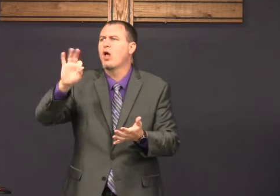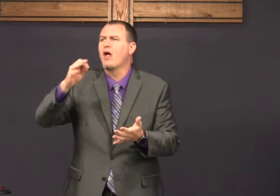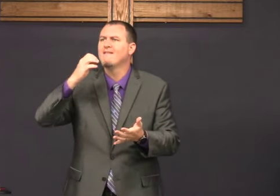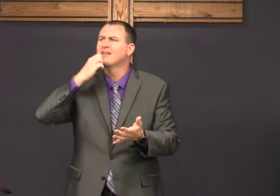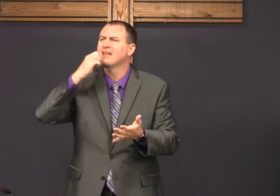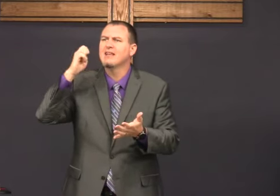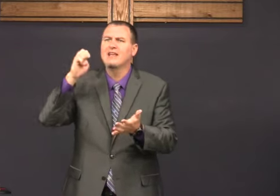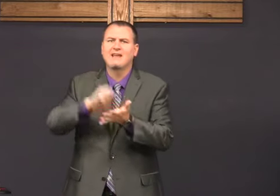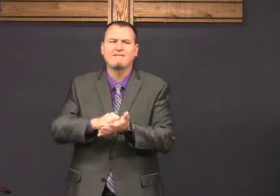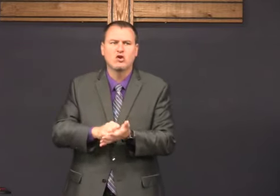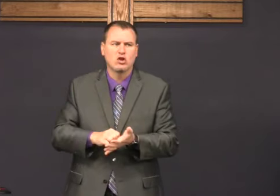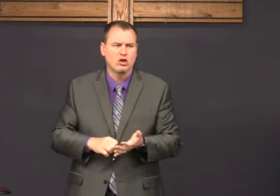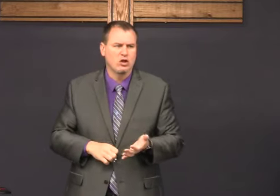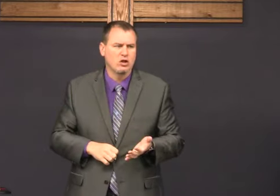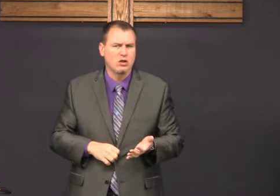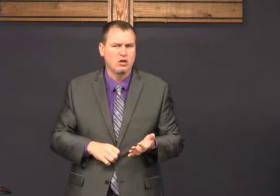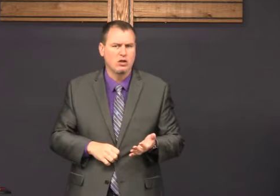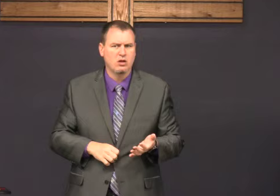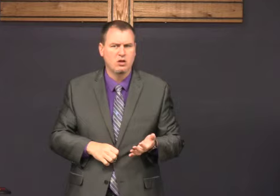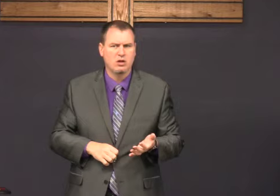money is the root of evil.